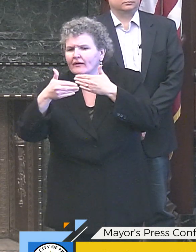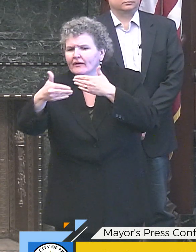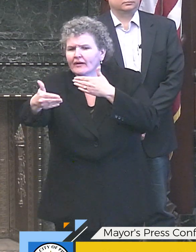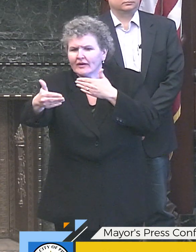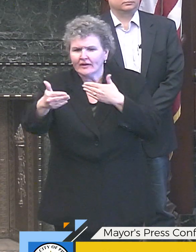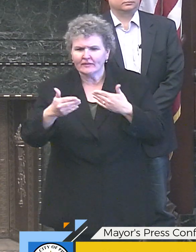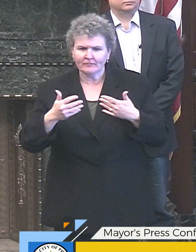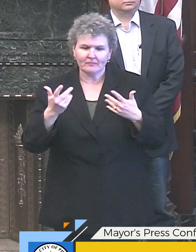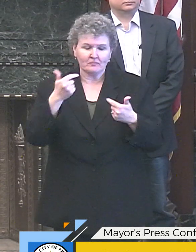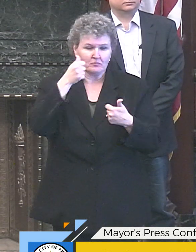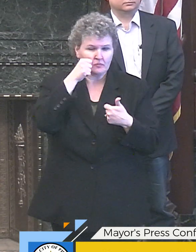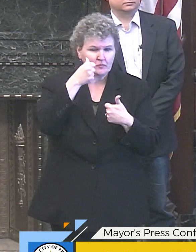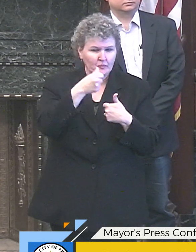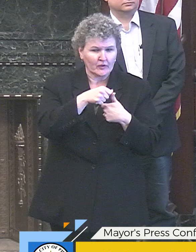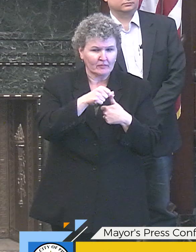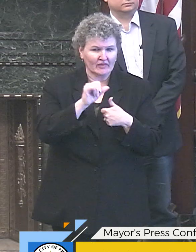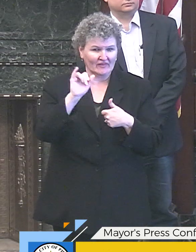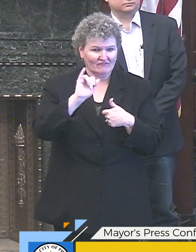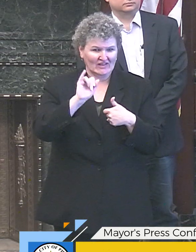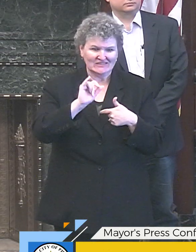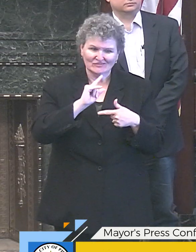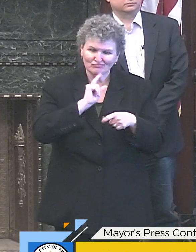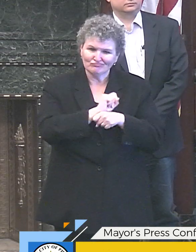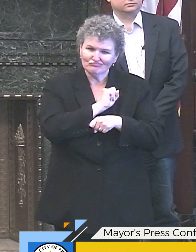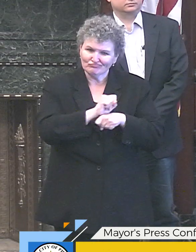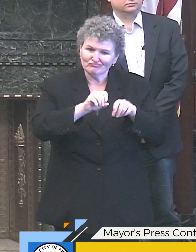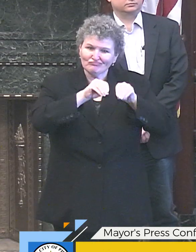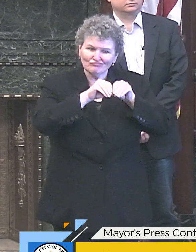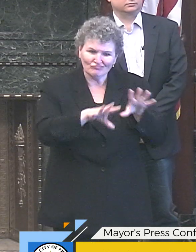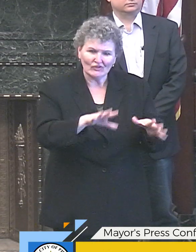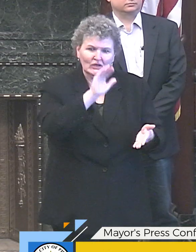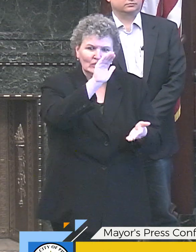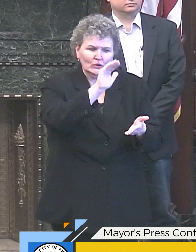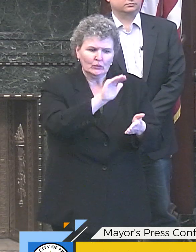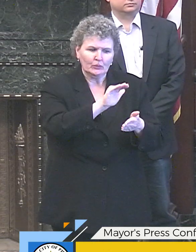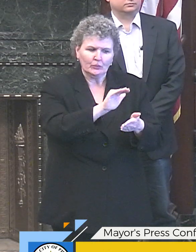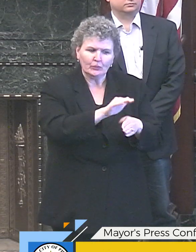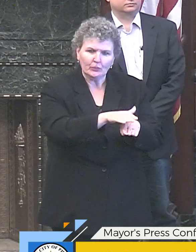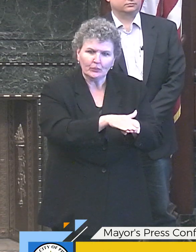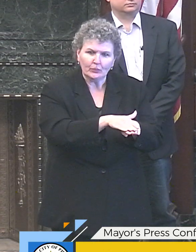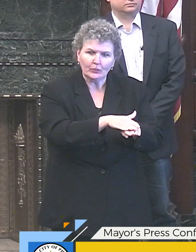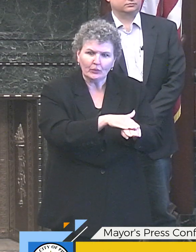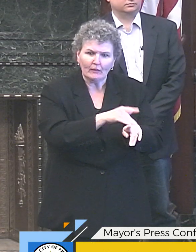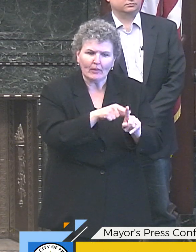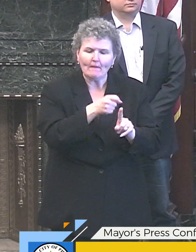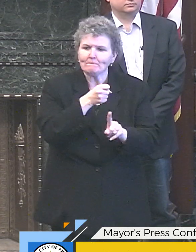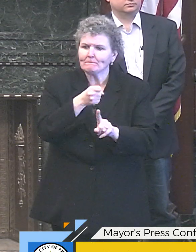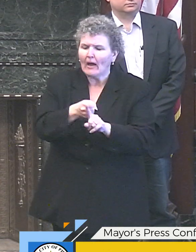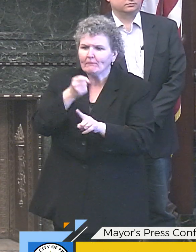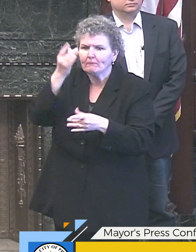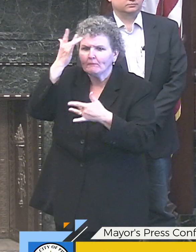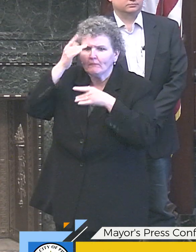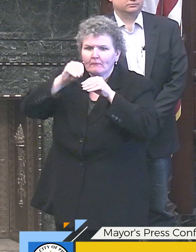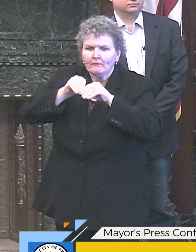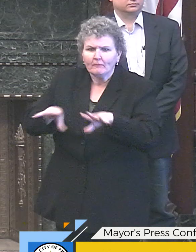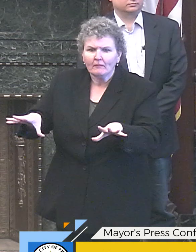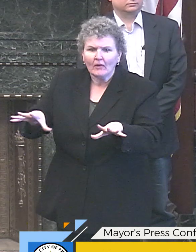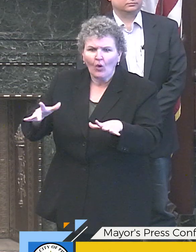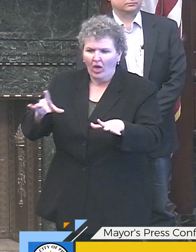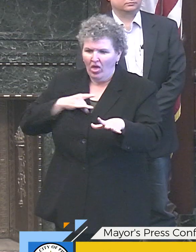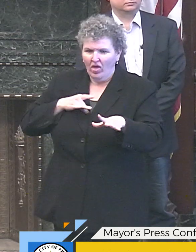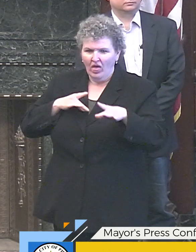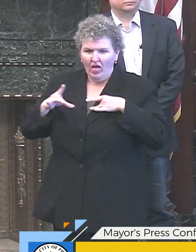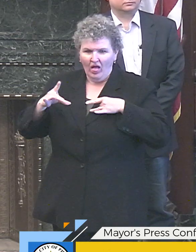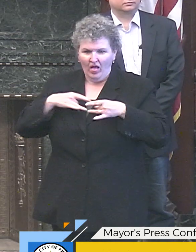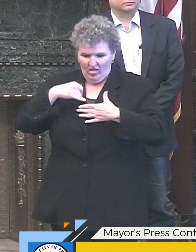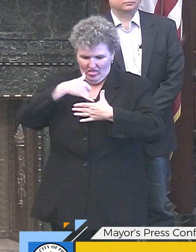to, the spread starts to slow down, and when people get sick, because there's an incubation period of 4 to 6 days. And then there's